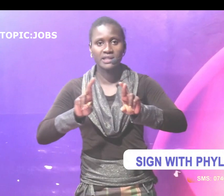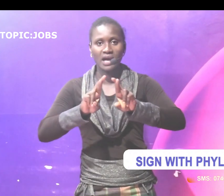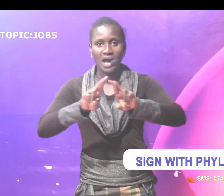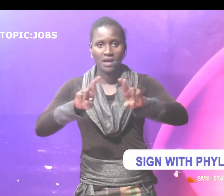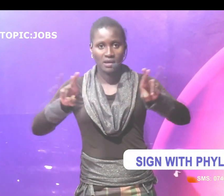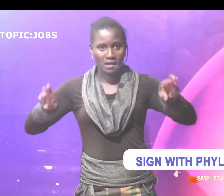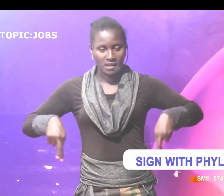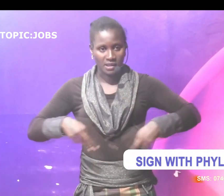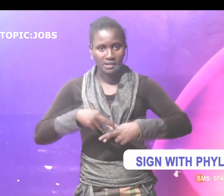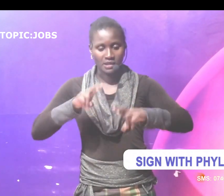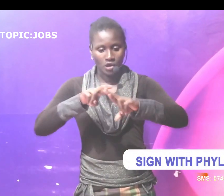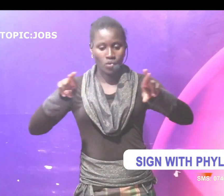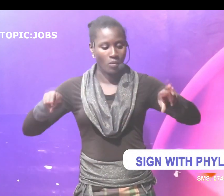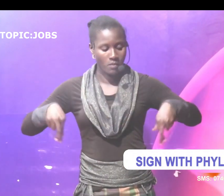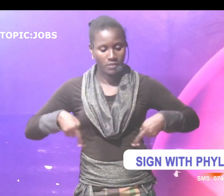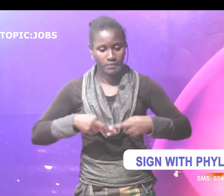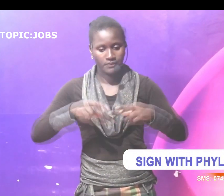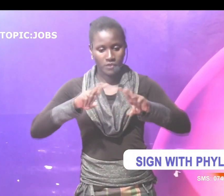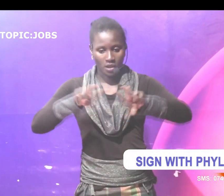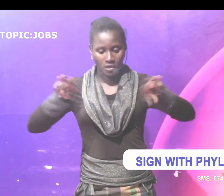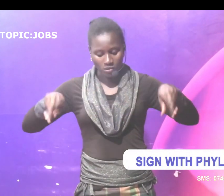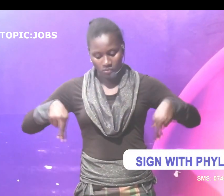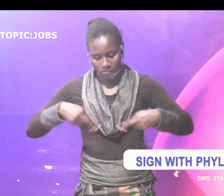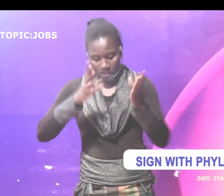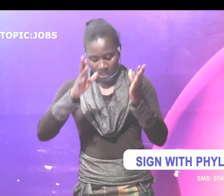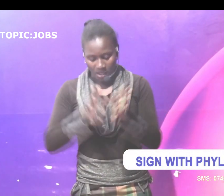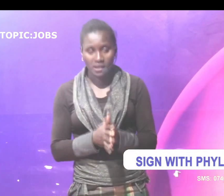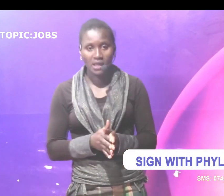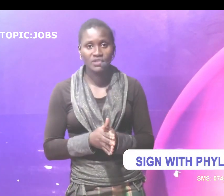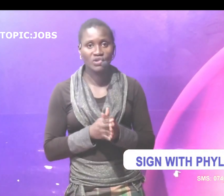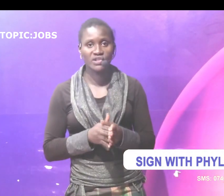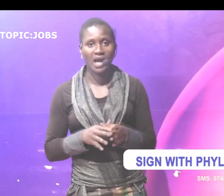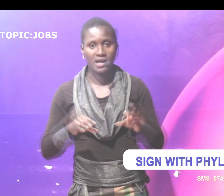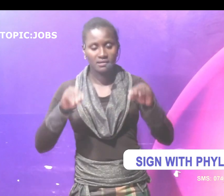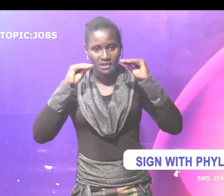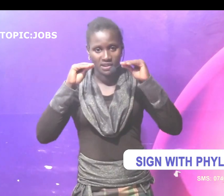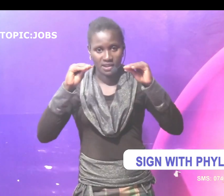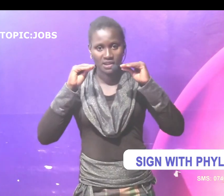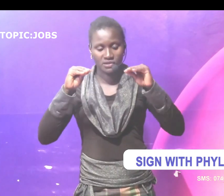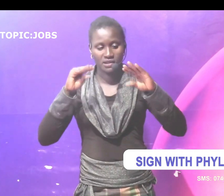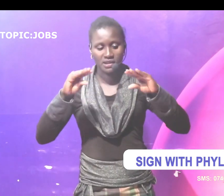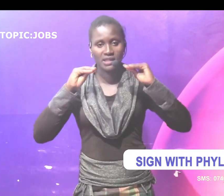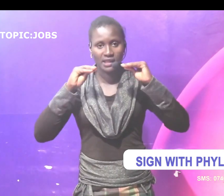R. This room, room. And then teacher, teach. This is the sign for